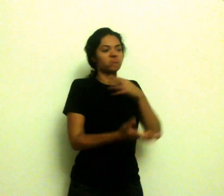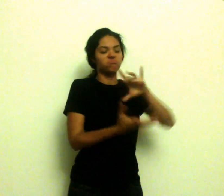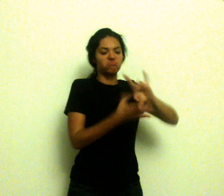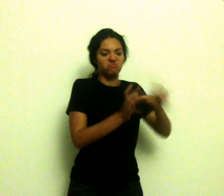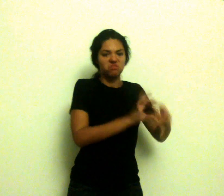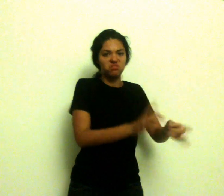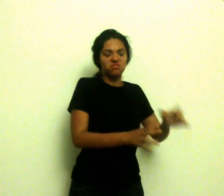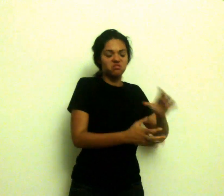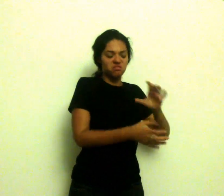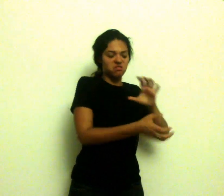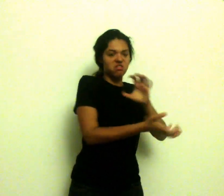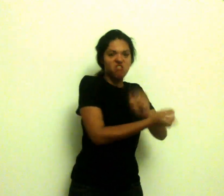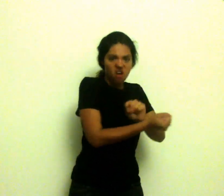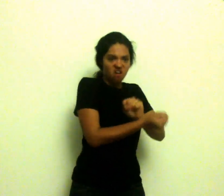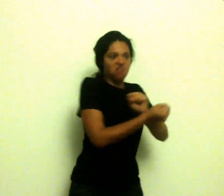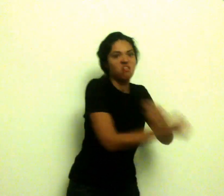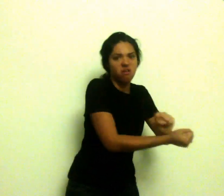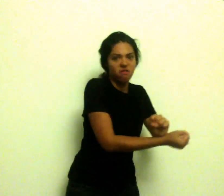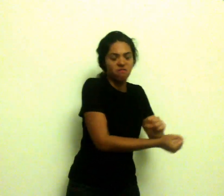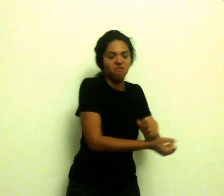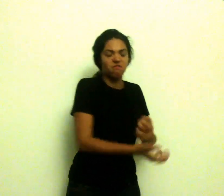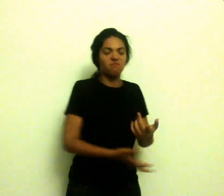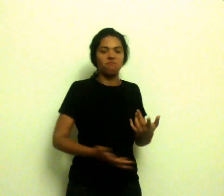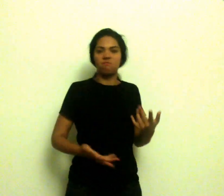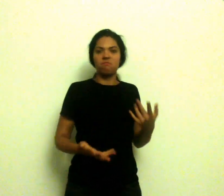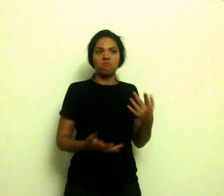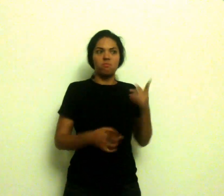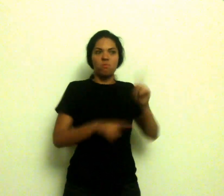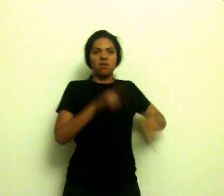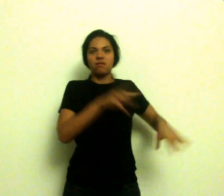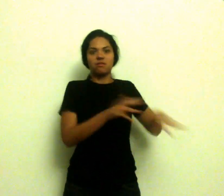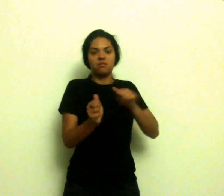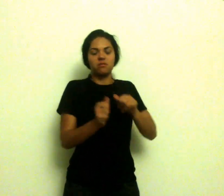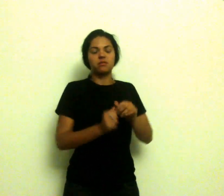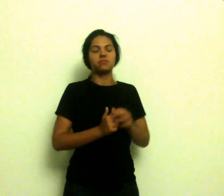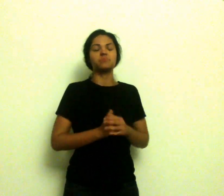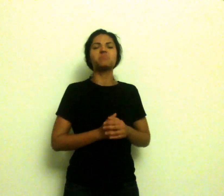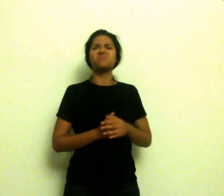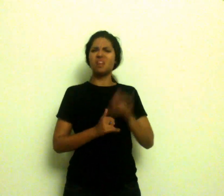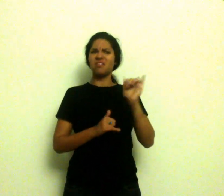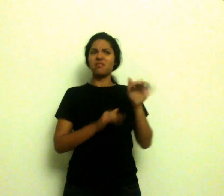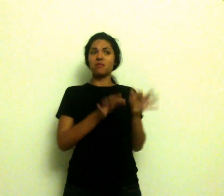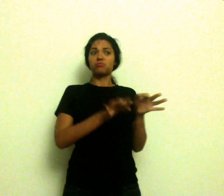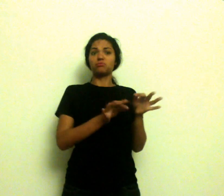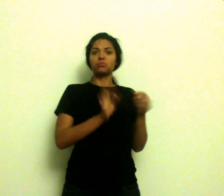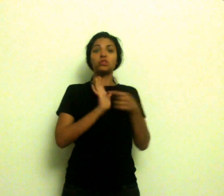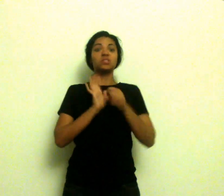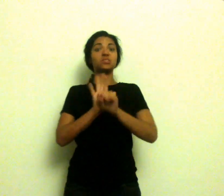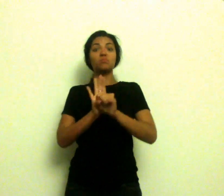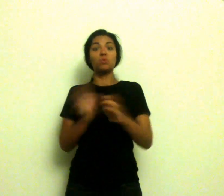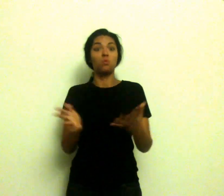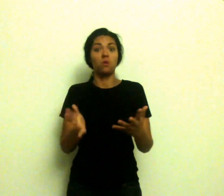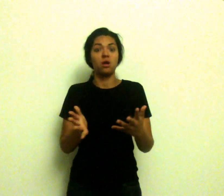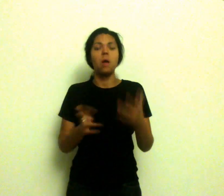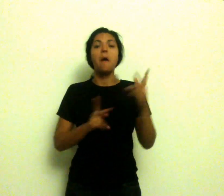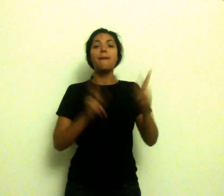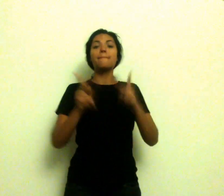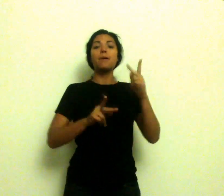Age. Quite a description, isn't it? We think when you live by boundless pleasure, you are absolutely free.